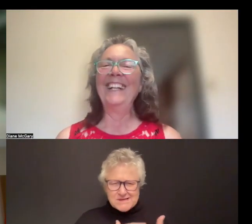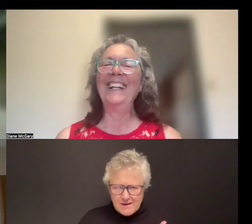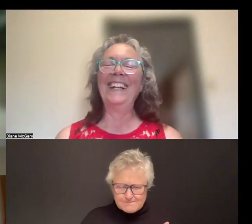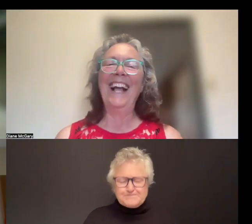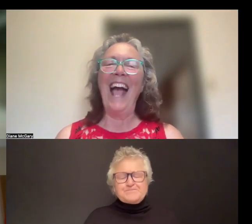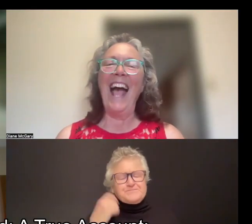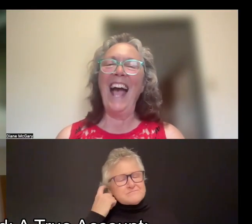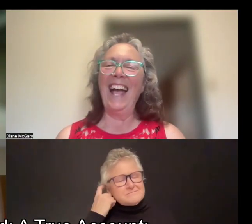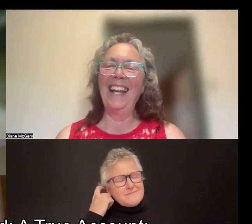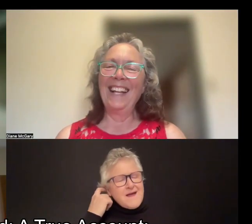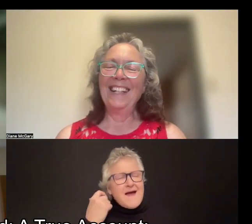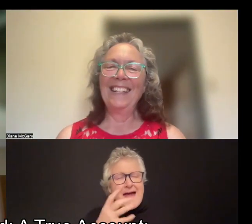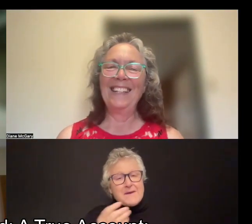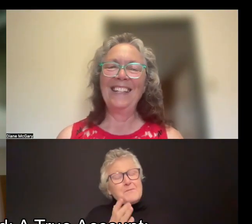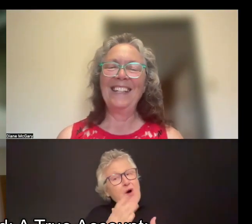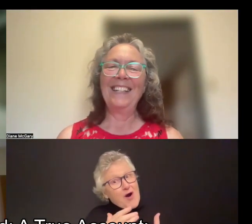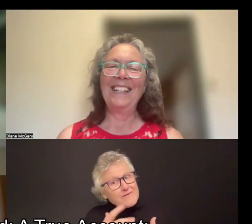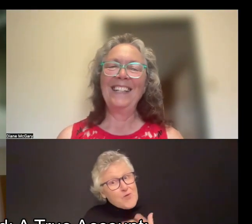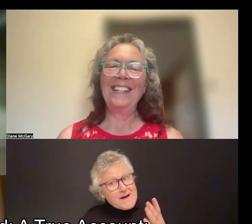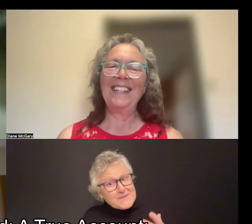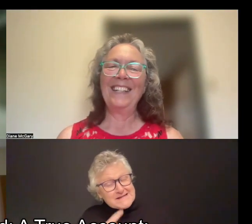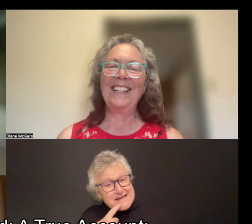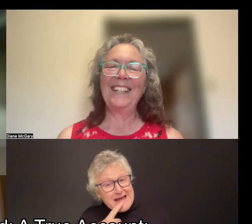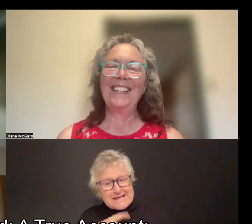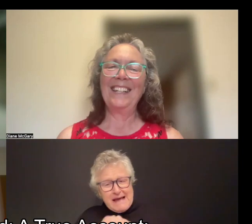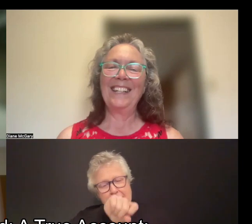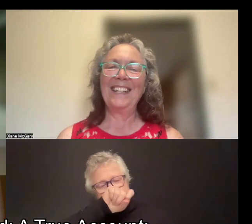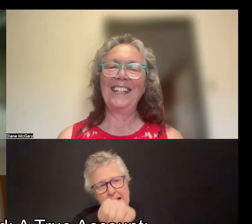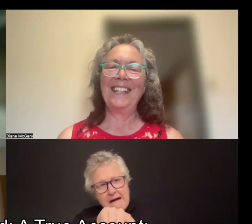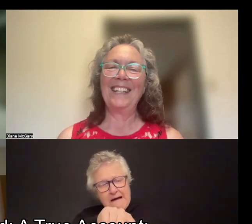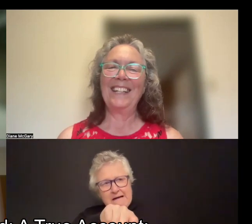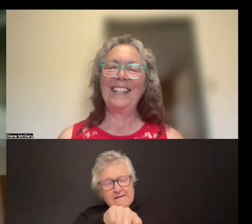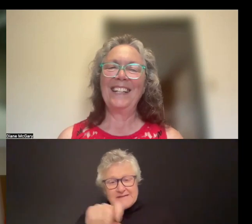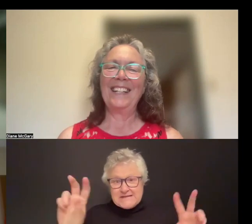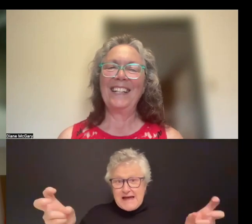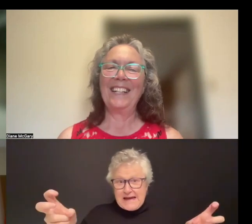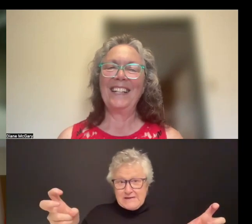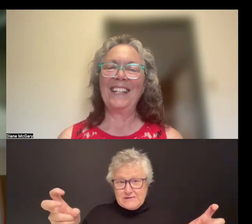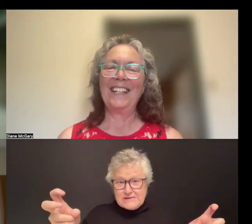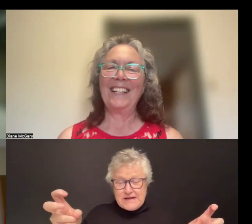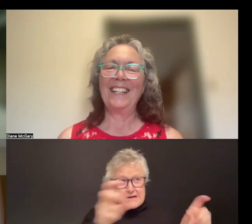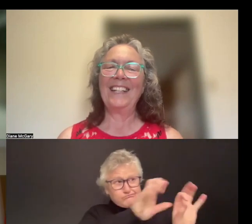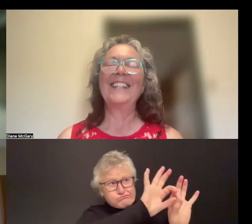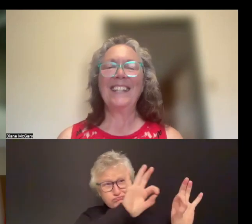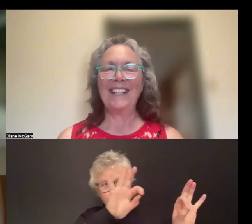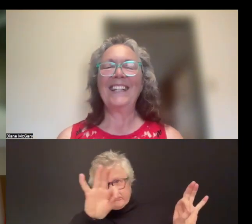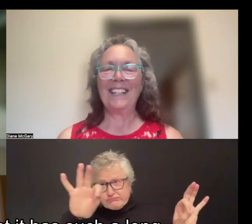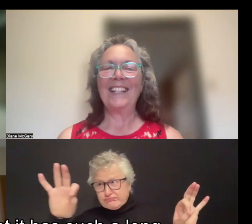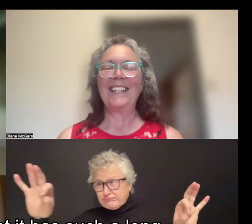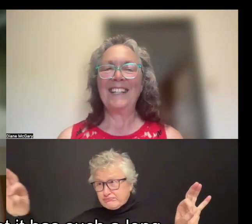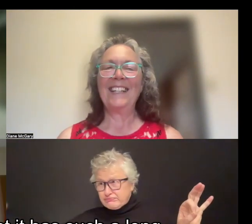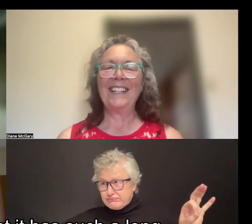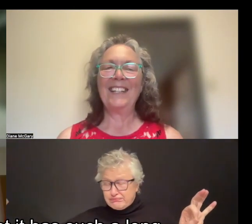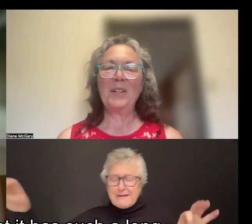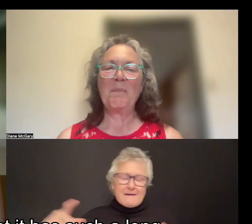editors crazy. This one is called A True Account, Hannah Masury's Sojourn Amongst the Pirates, written by herself. And